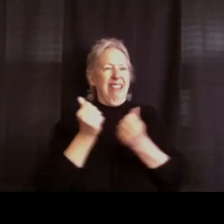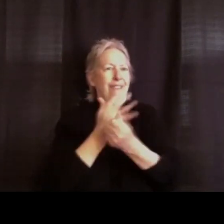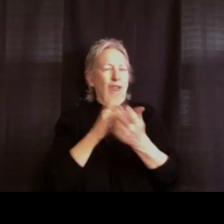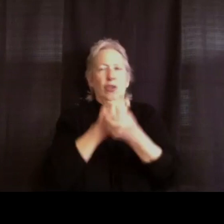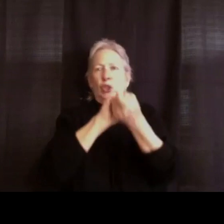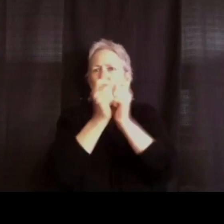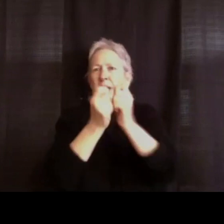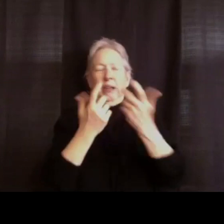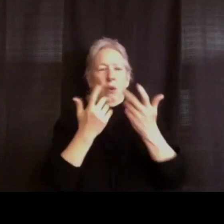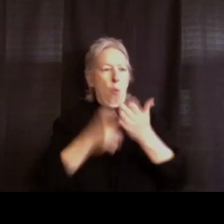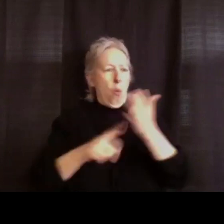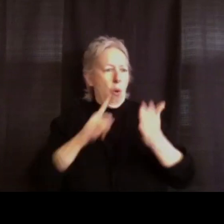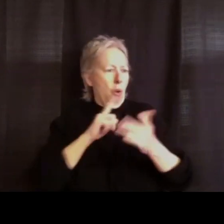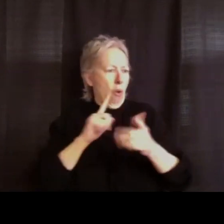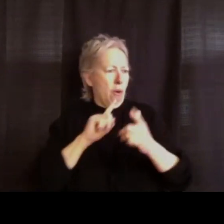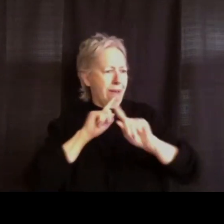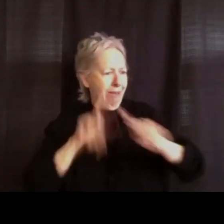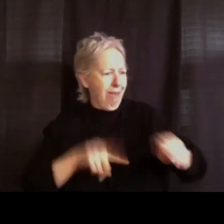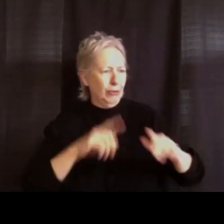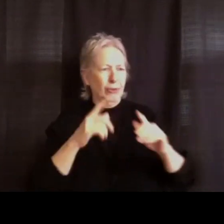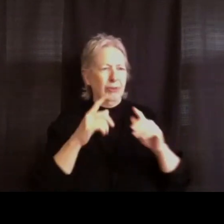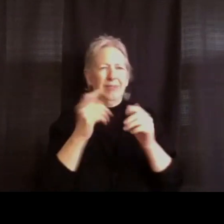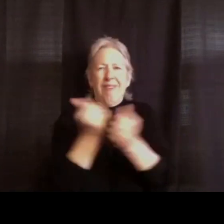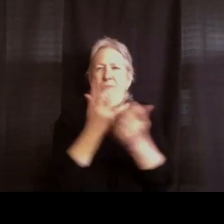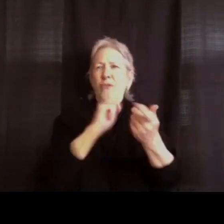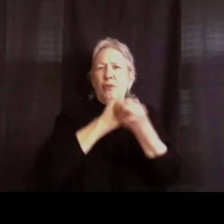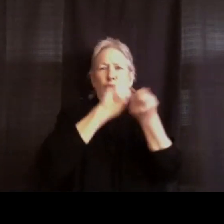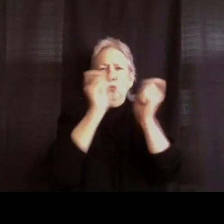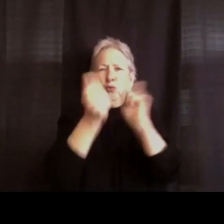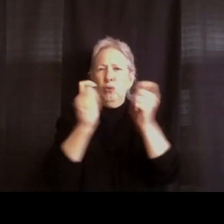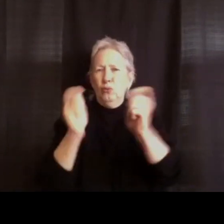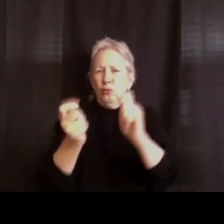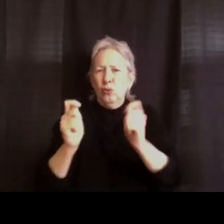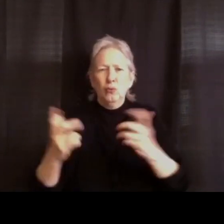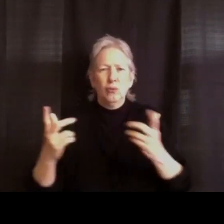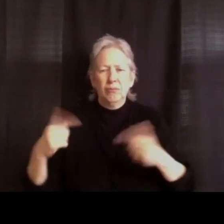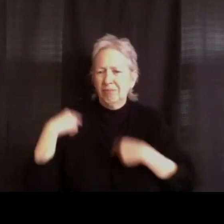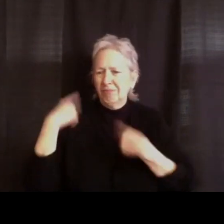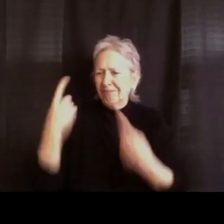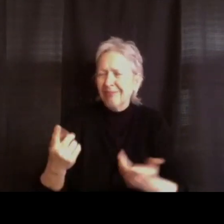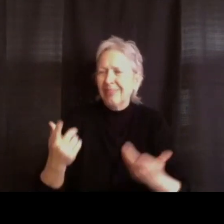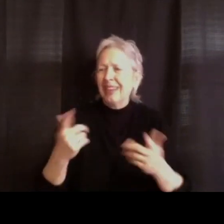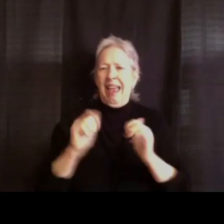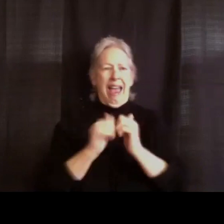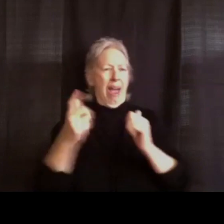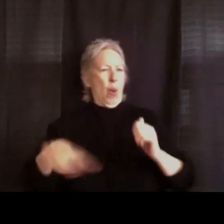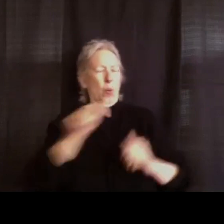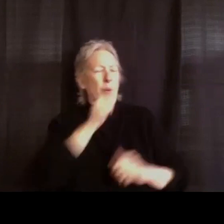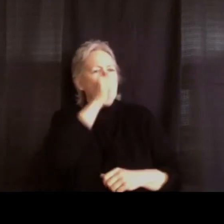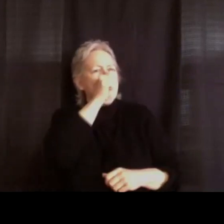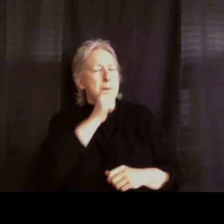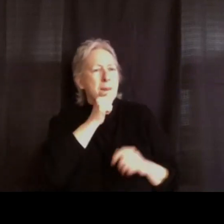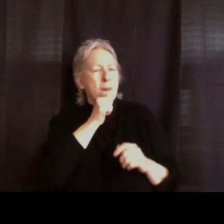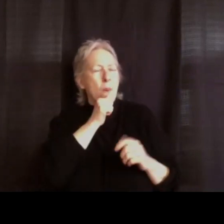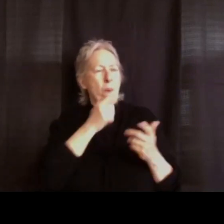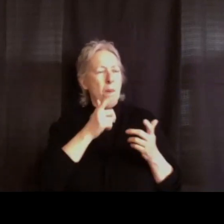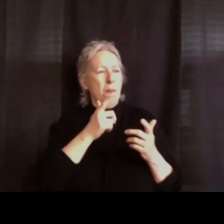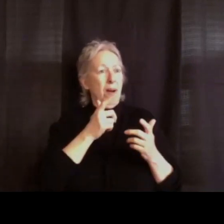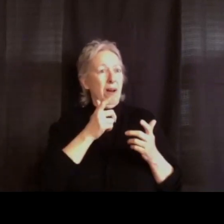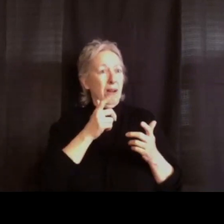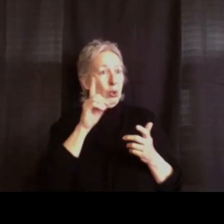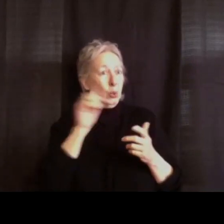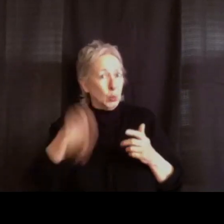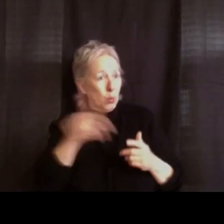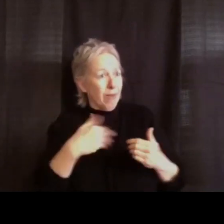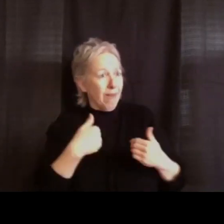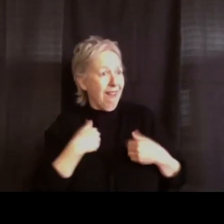answers. So how do we cope? Do we have the courage and stamina and wisdom for